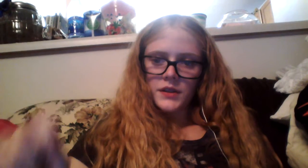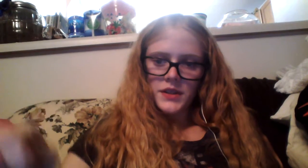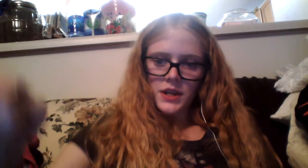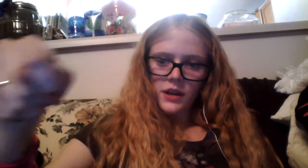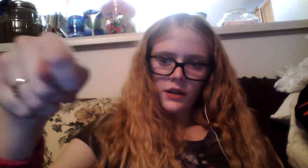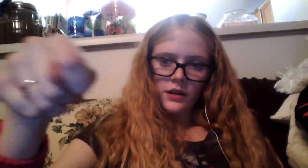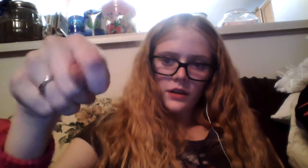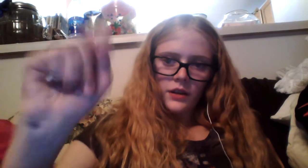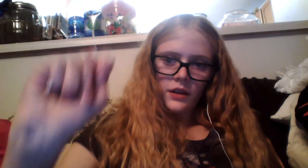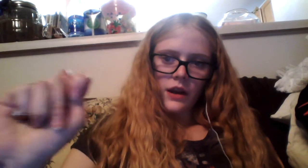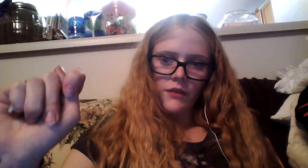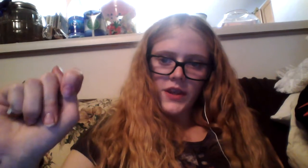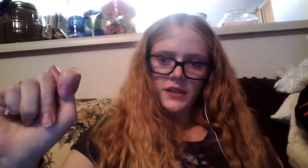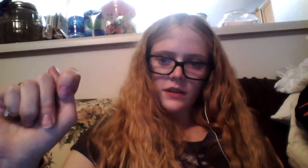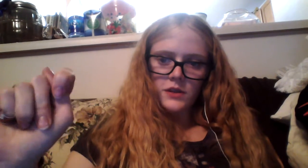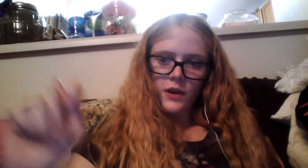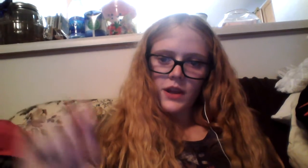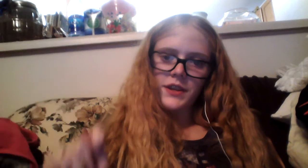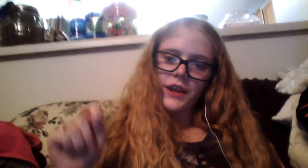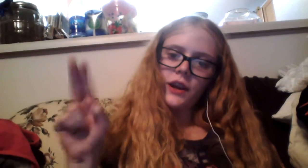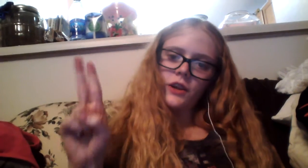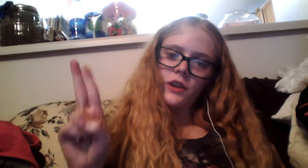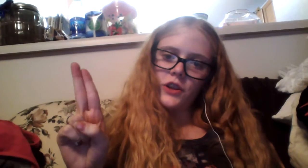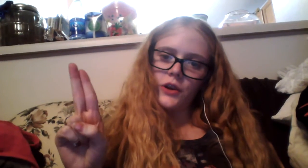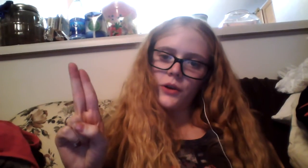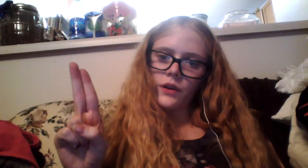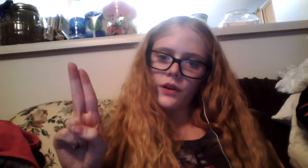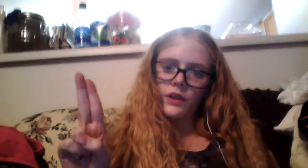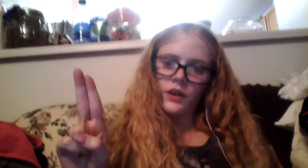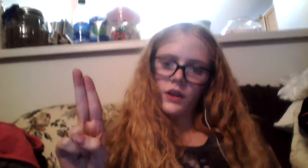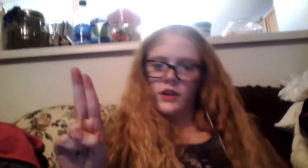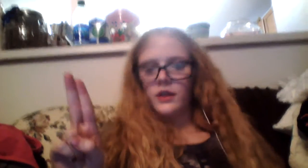T. Have it facing this way. T. U.